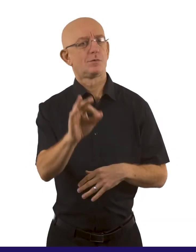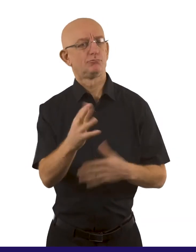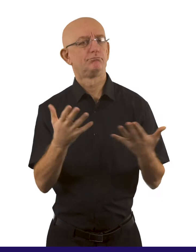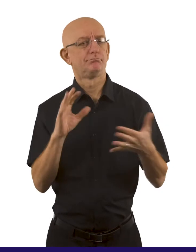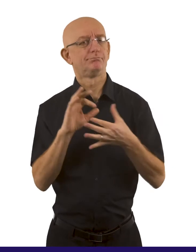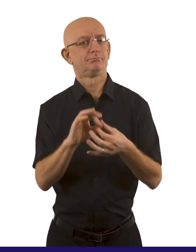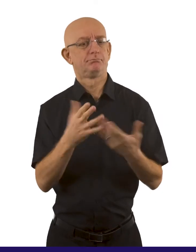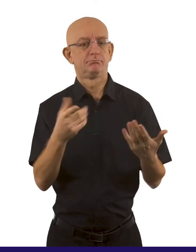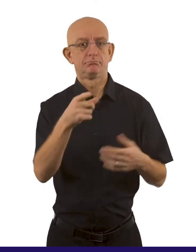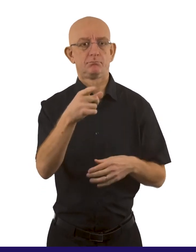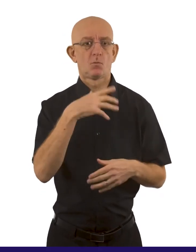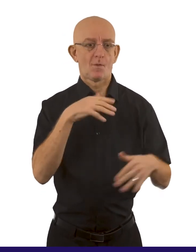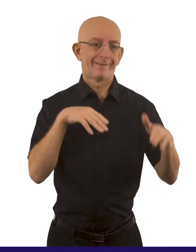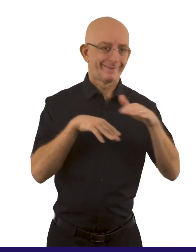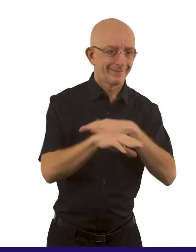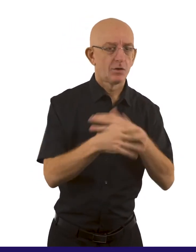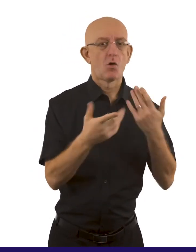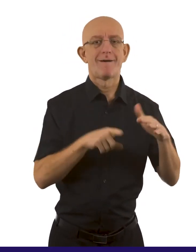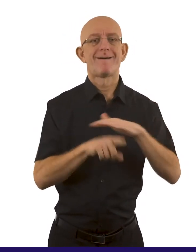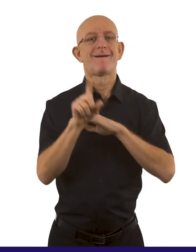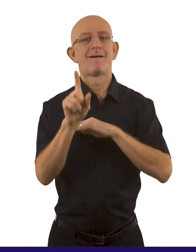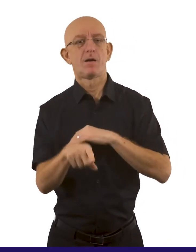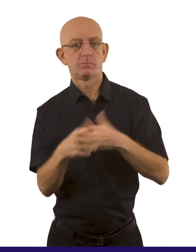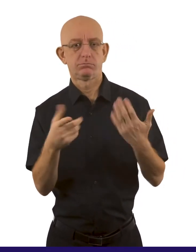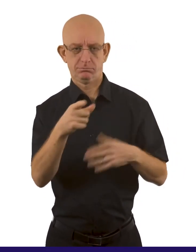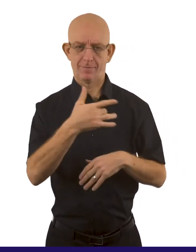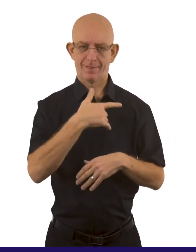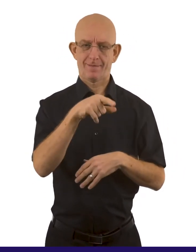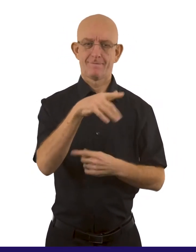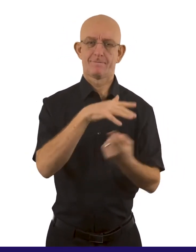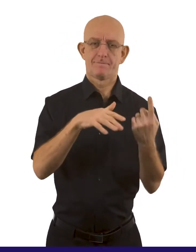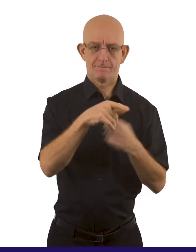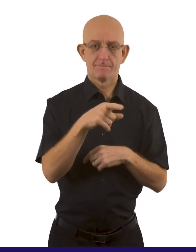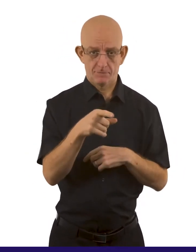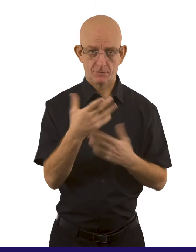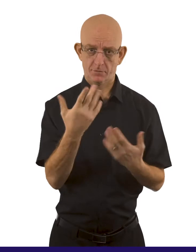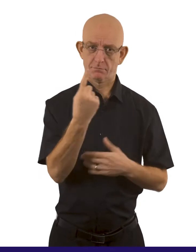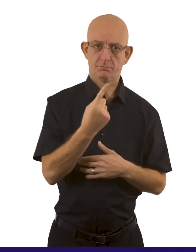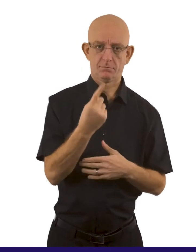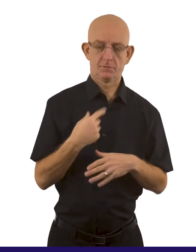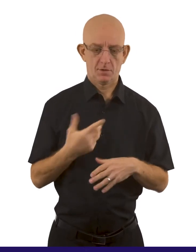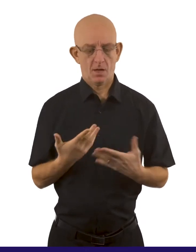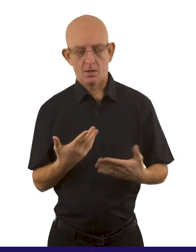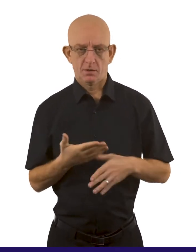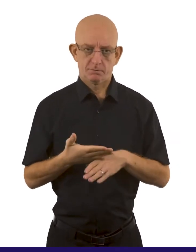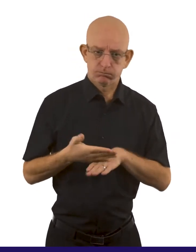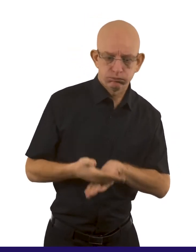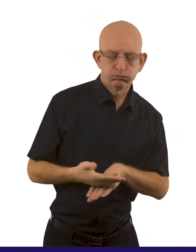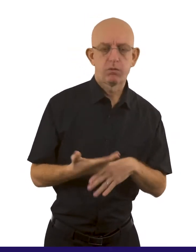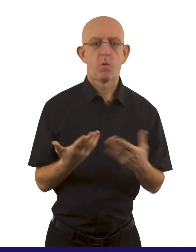Question 4. How much effort is needed to get in and out of where you live on the part of you and any